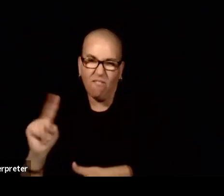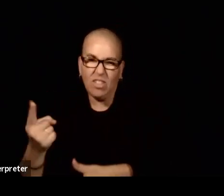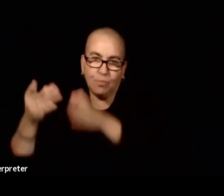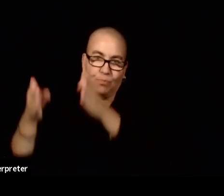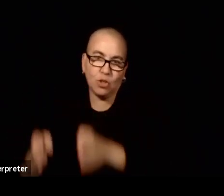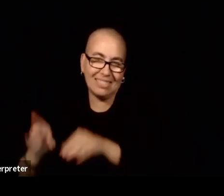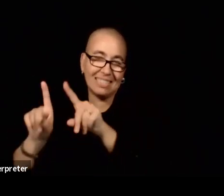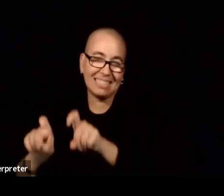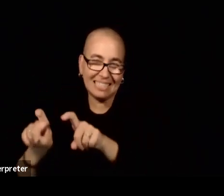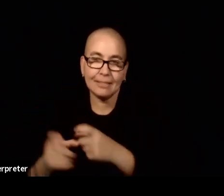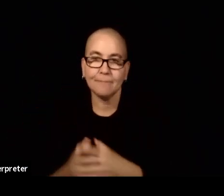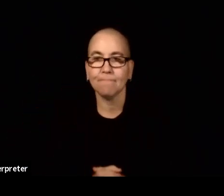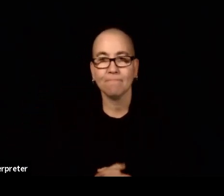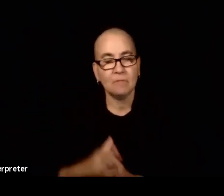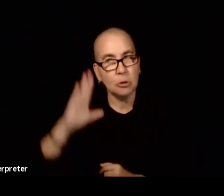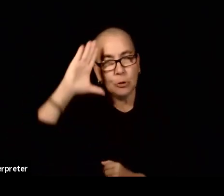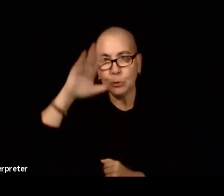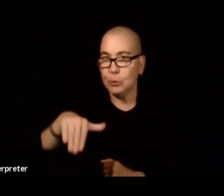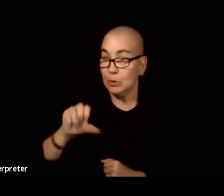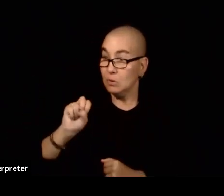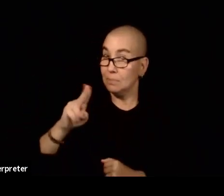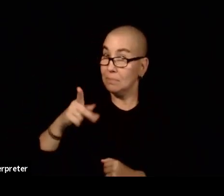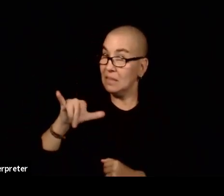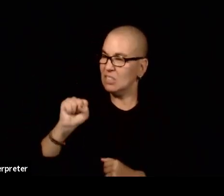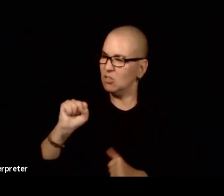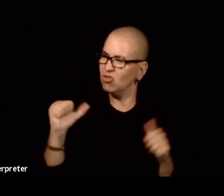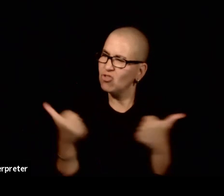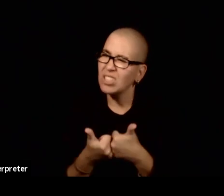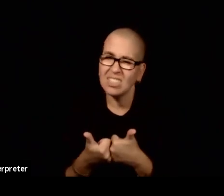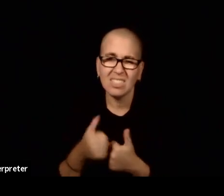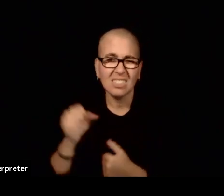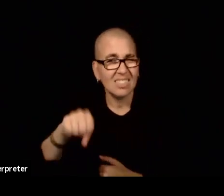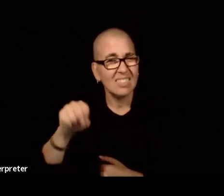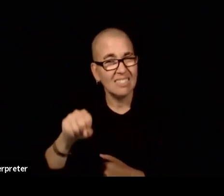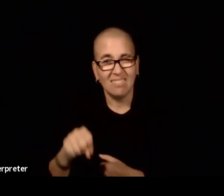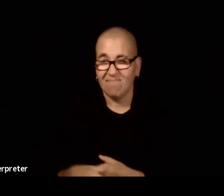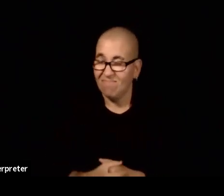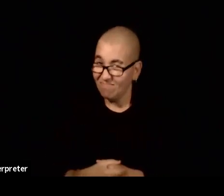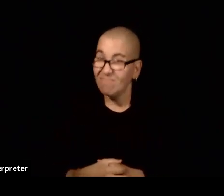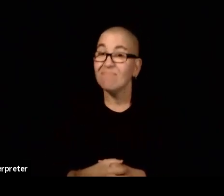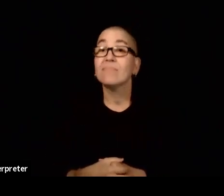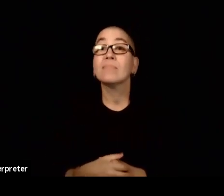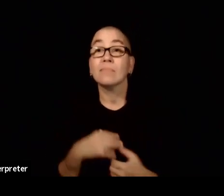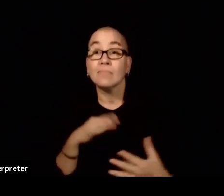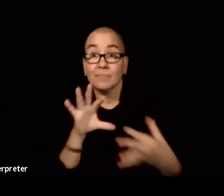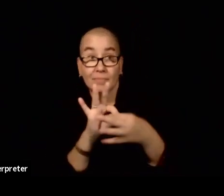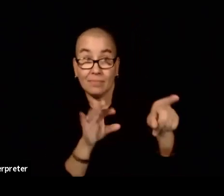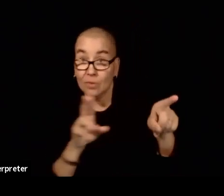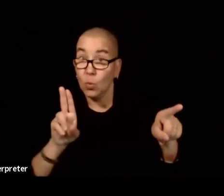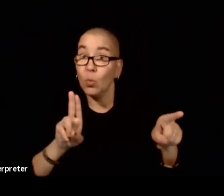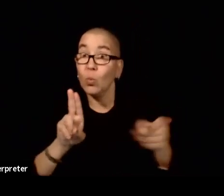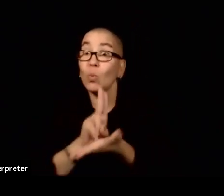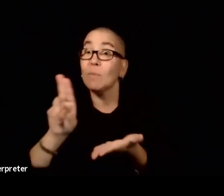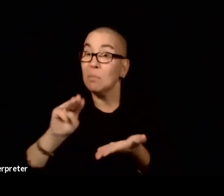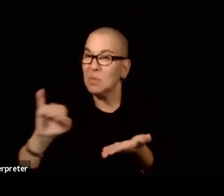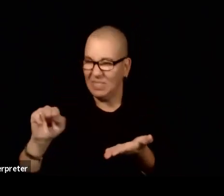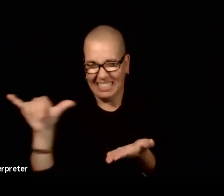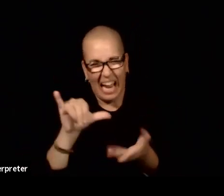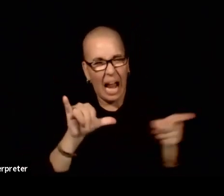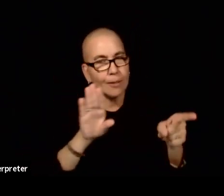which it's something else I know our other partner at the University of Minnesota is also working on. So I'd like to introduce again Dr. Tim